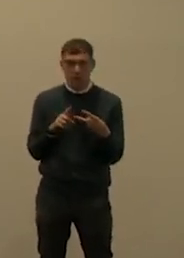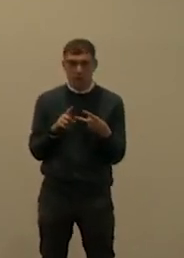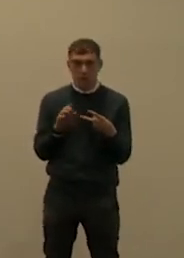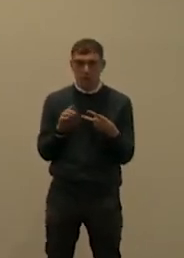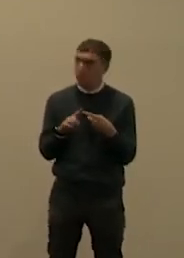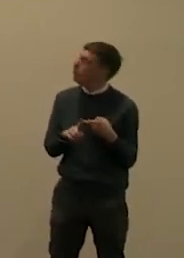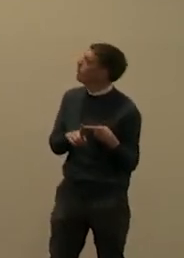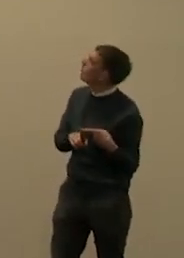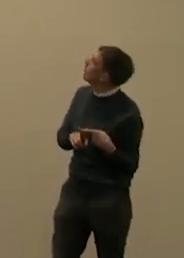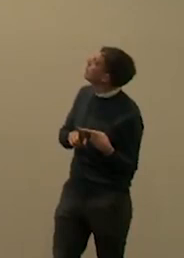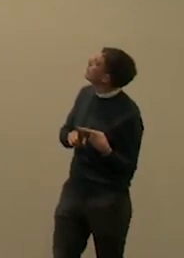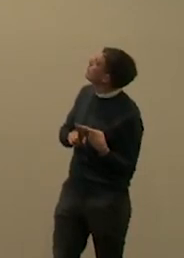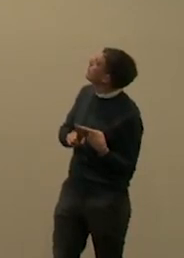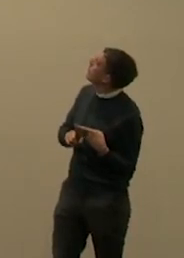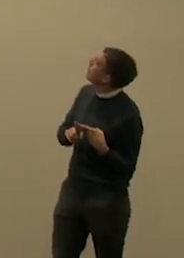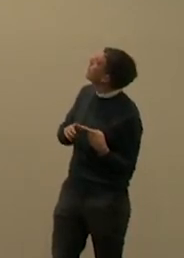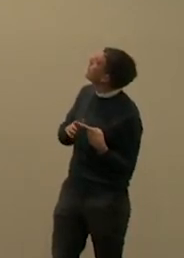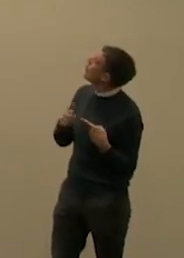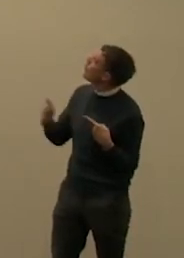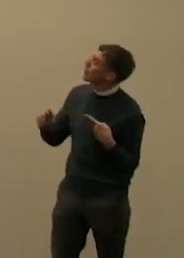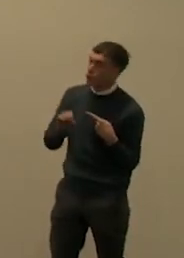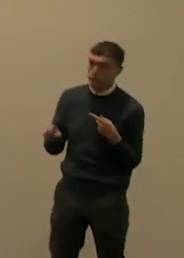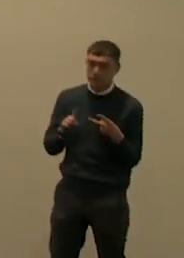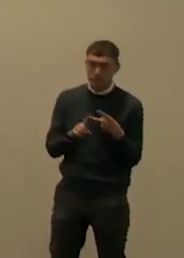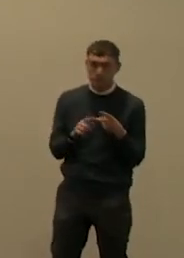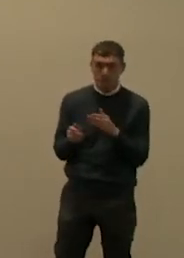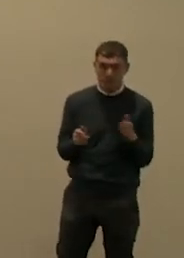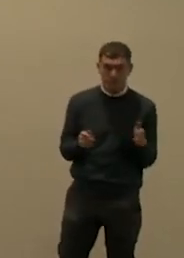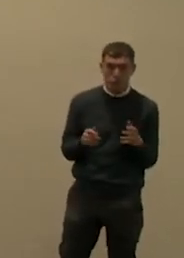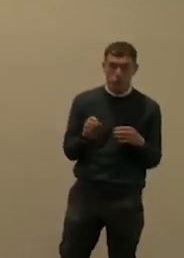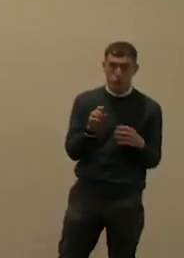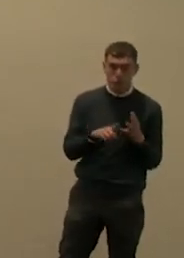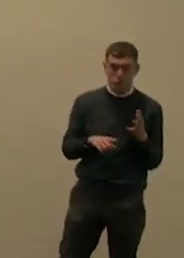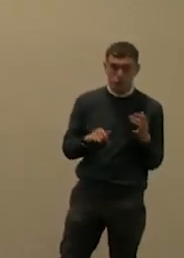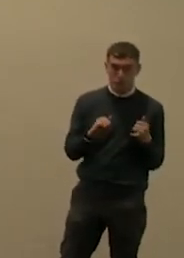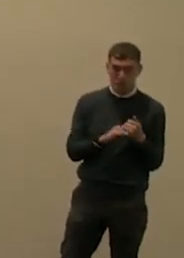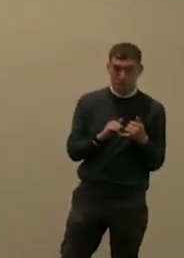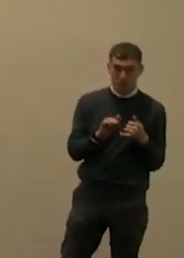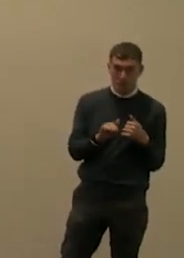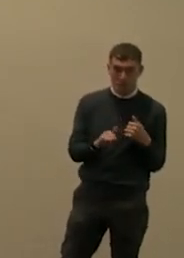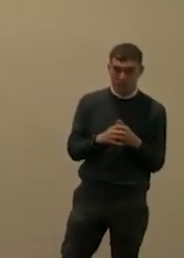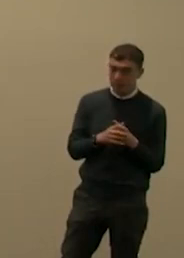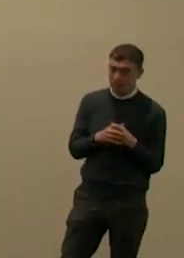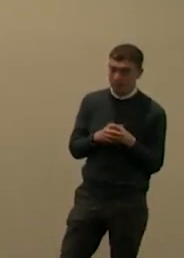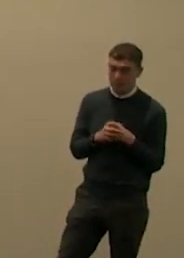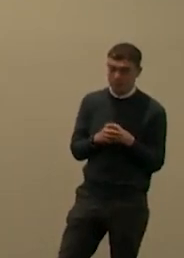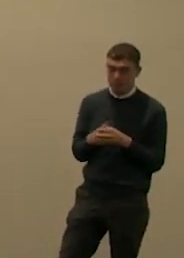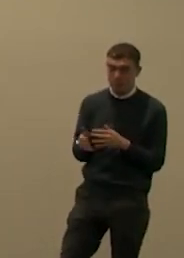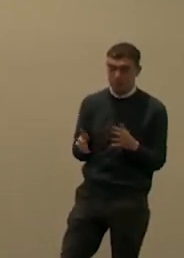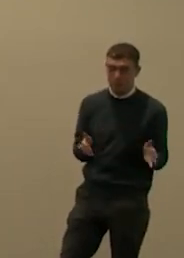too. With different configuration, the Virtual Wan hub in West Europe have two site connections and